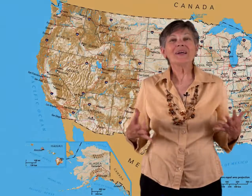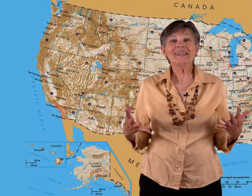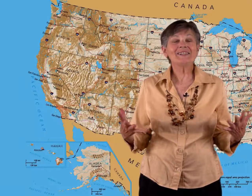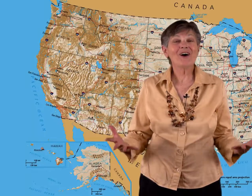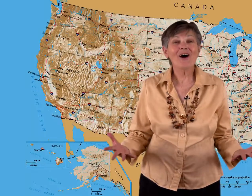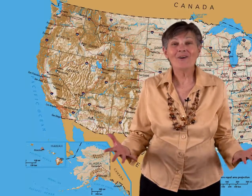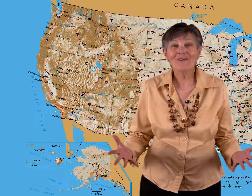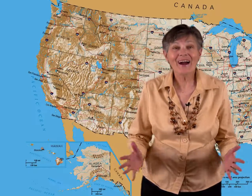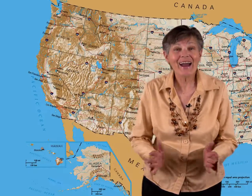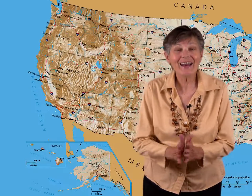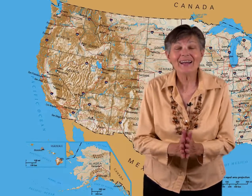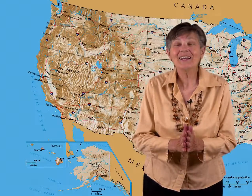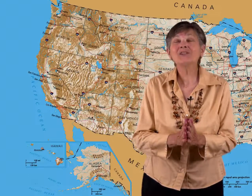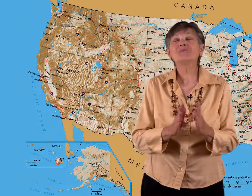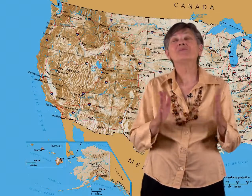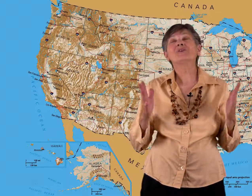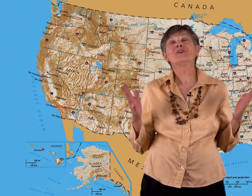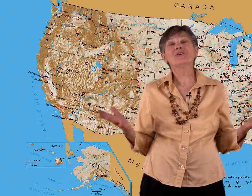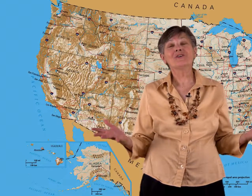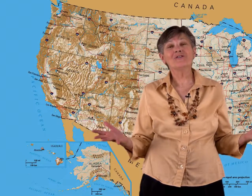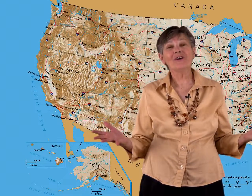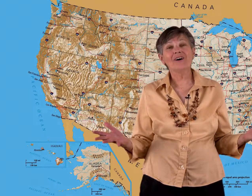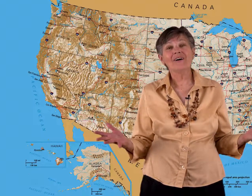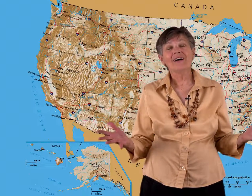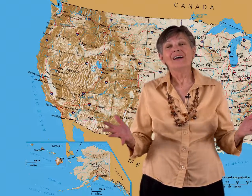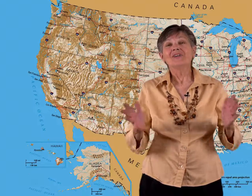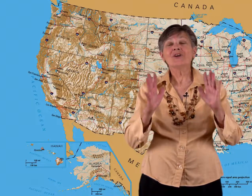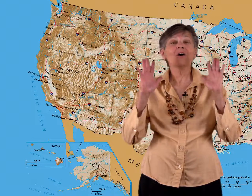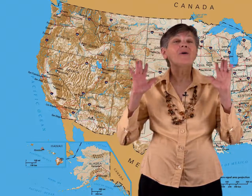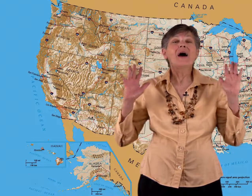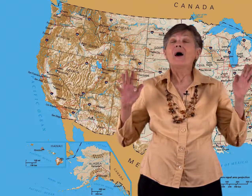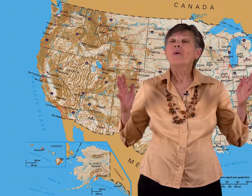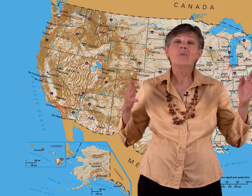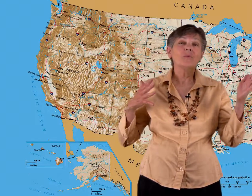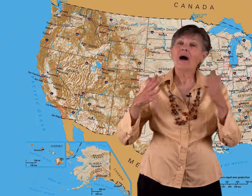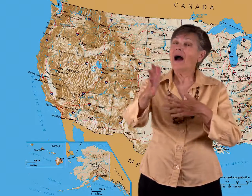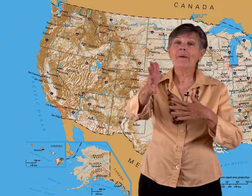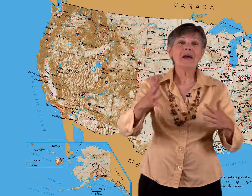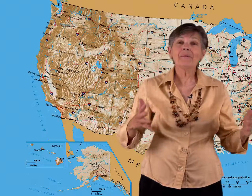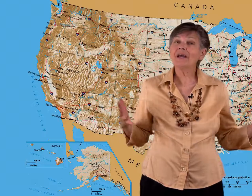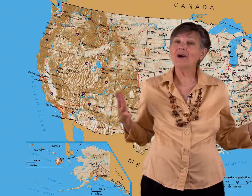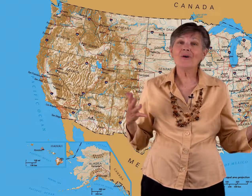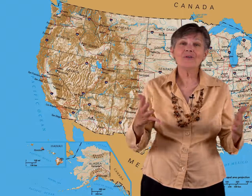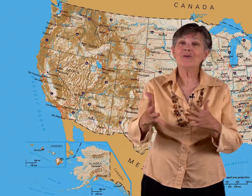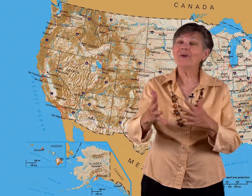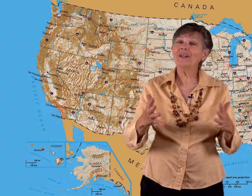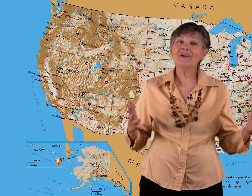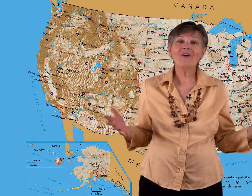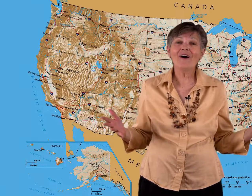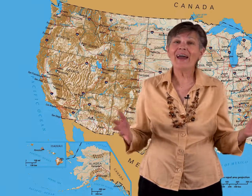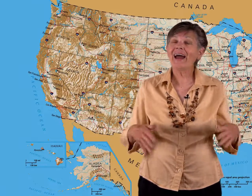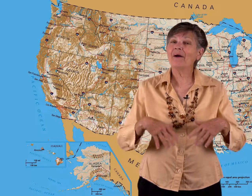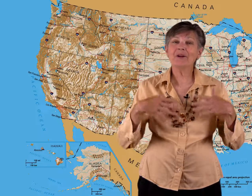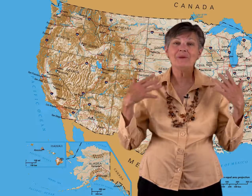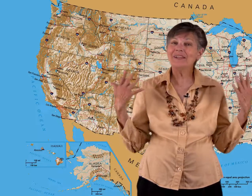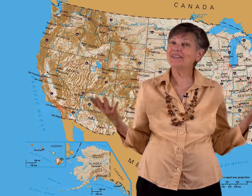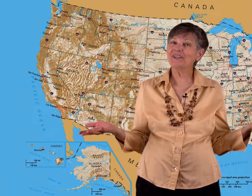pretty song, right? It's beautiful. So I'm coming and going through Illinois. I'm going to be listening to